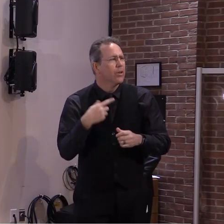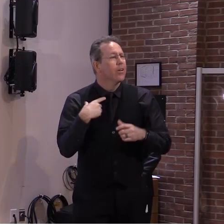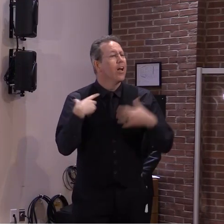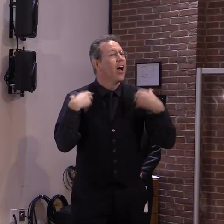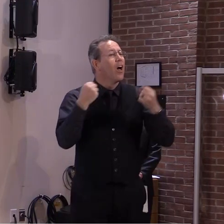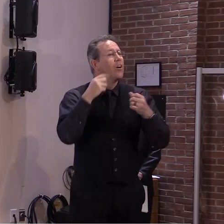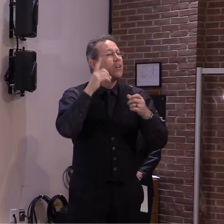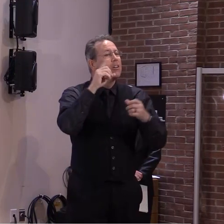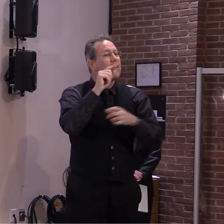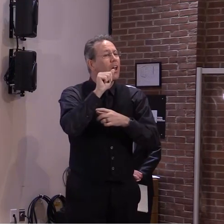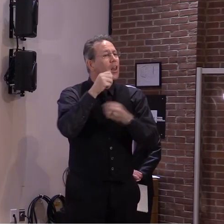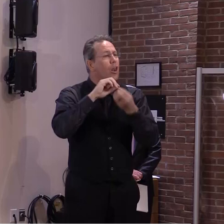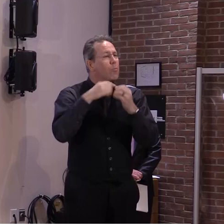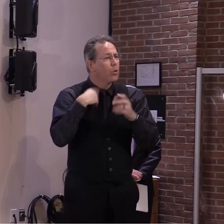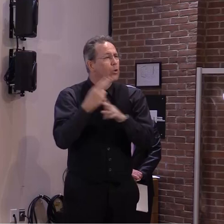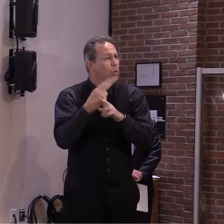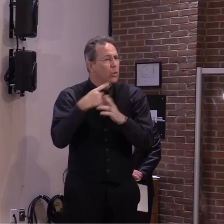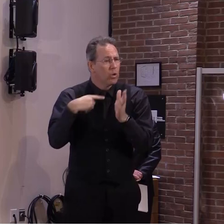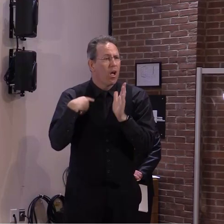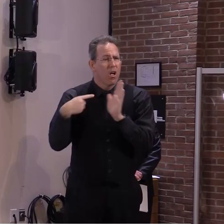is comprehensible.